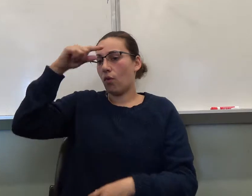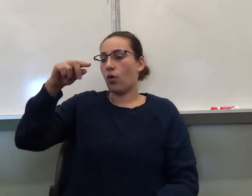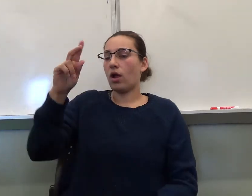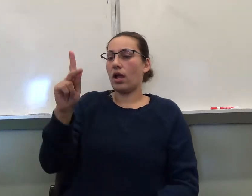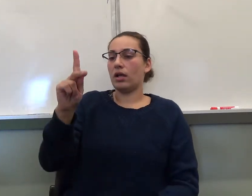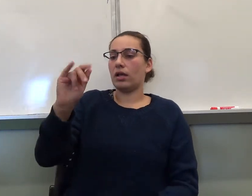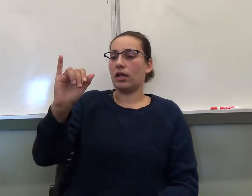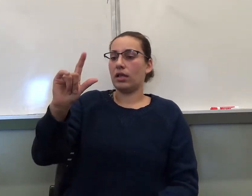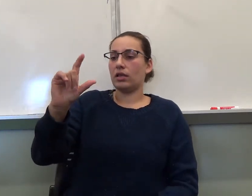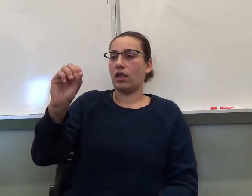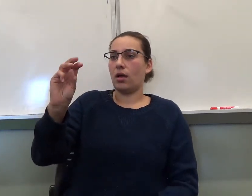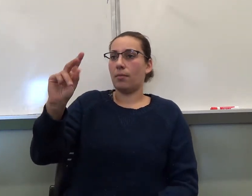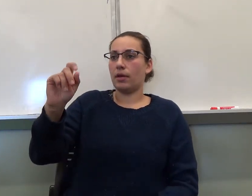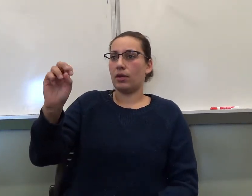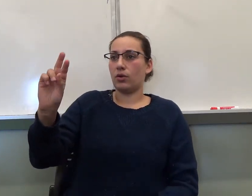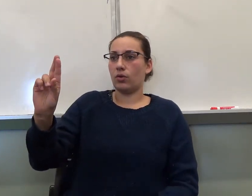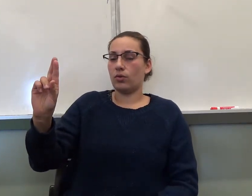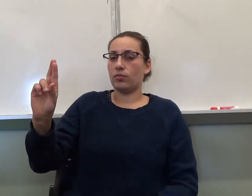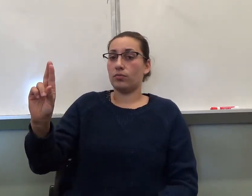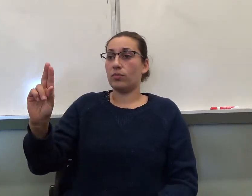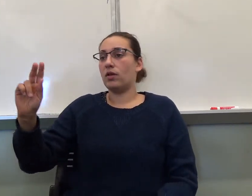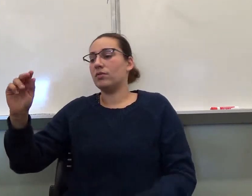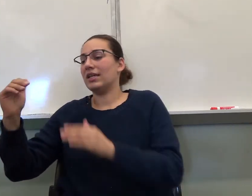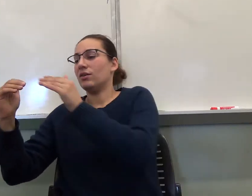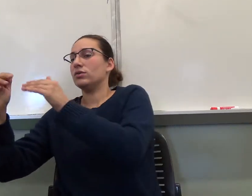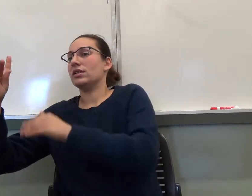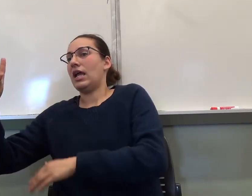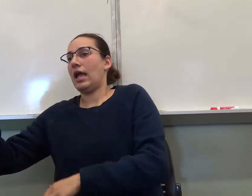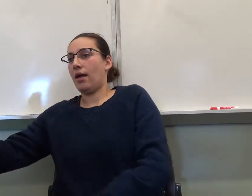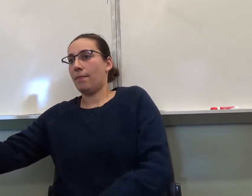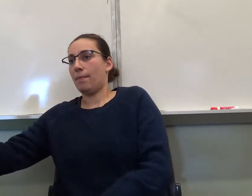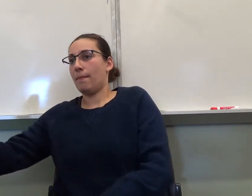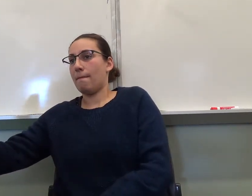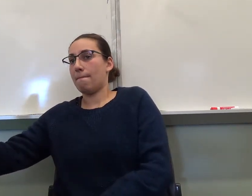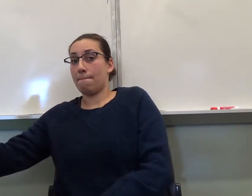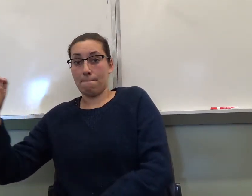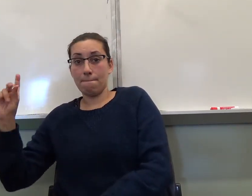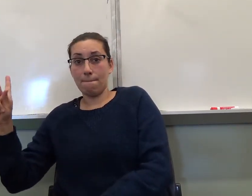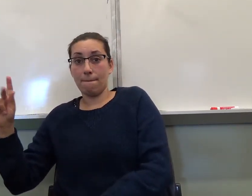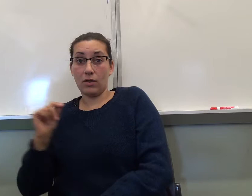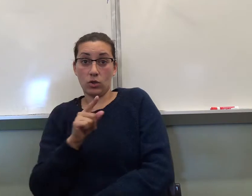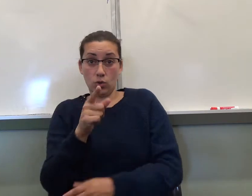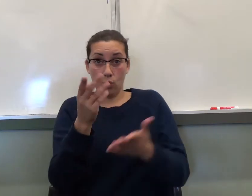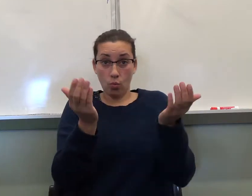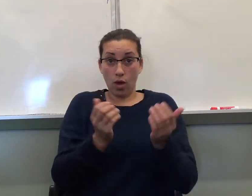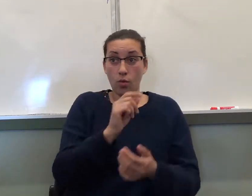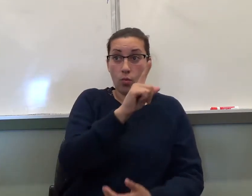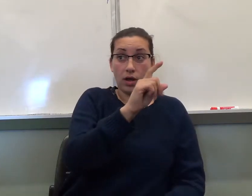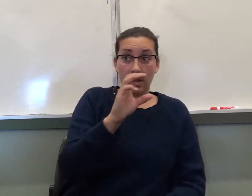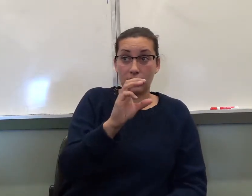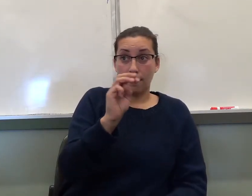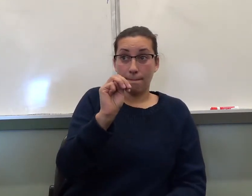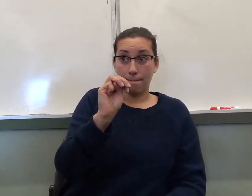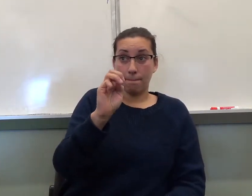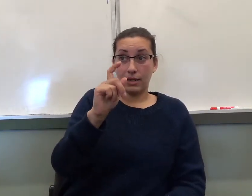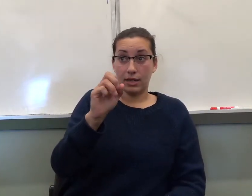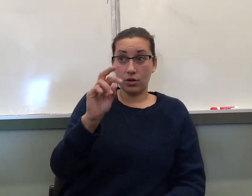is km. All right? If you want 100 meters, then you can see the abbreviation